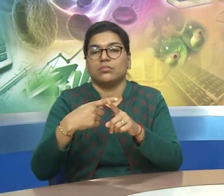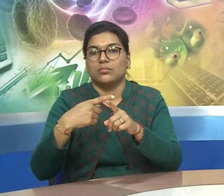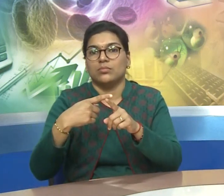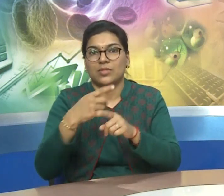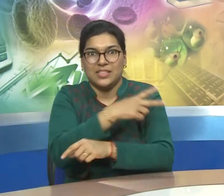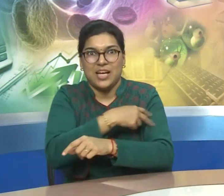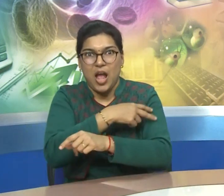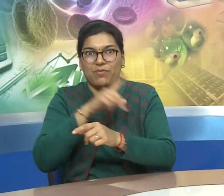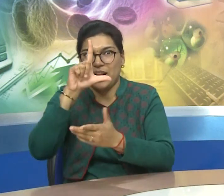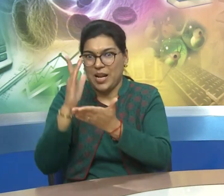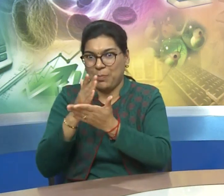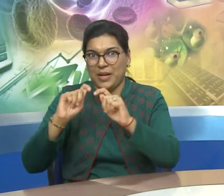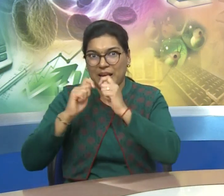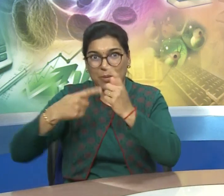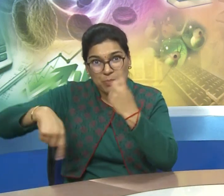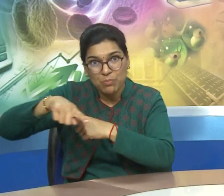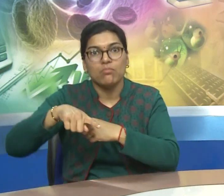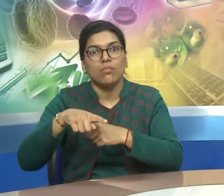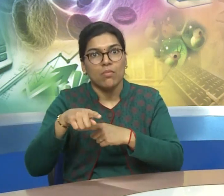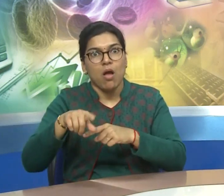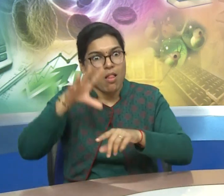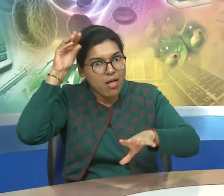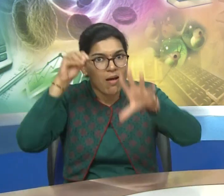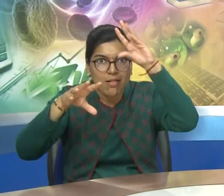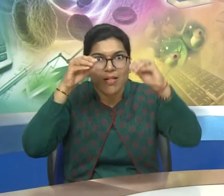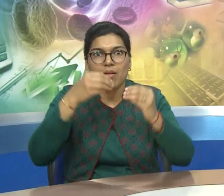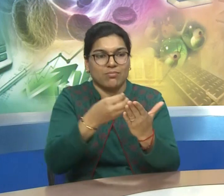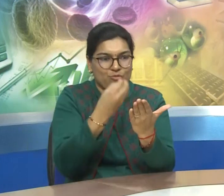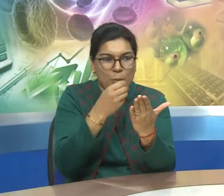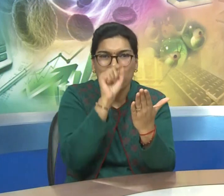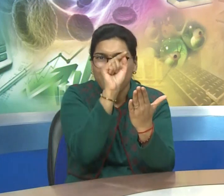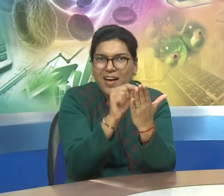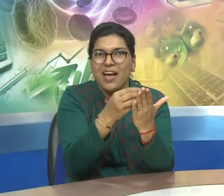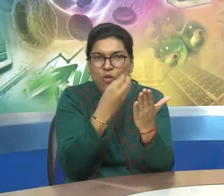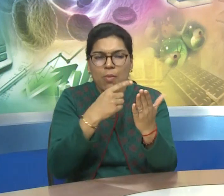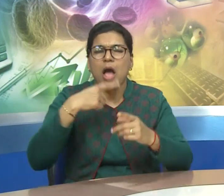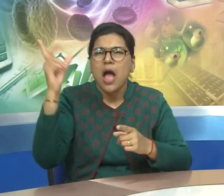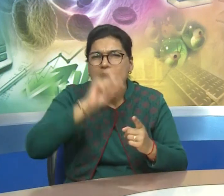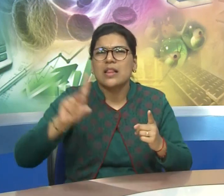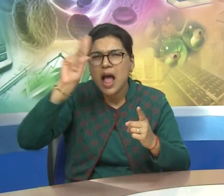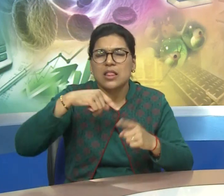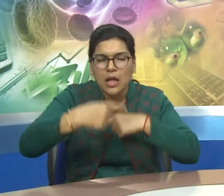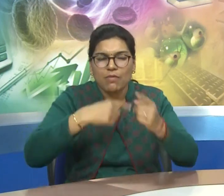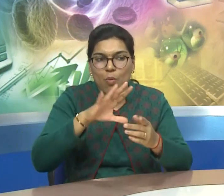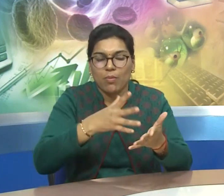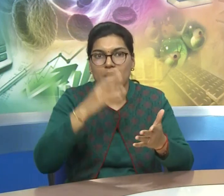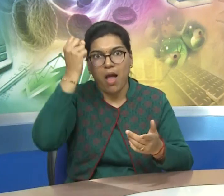Increase understanding by students and staff of information retrieval systems.